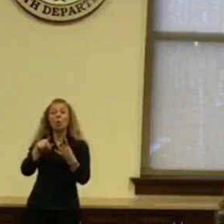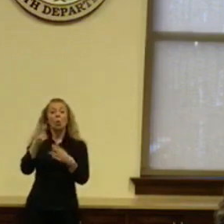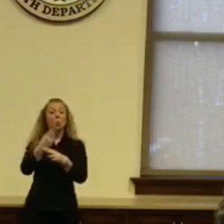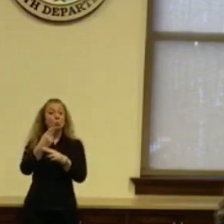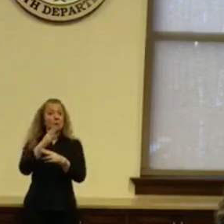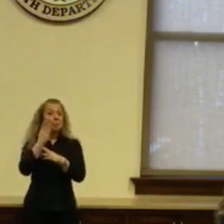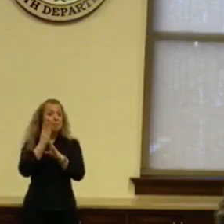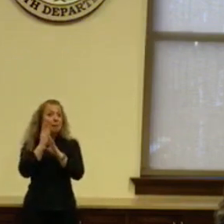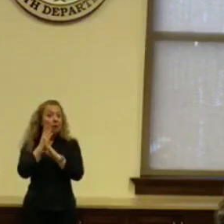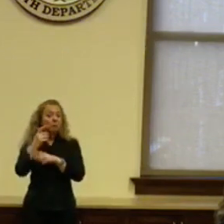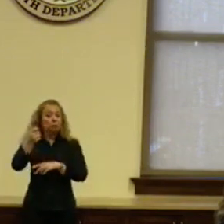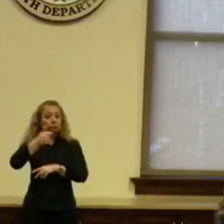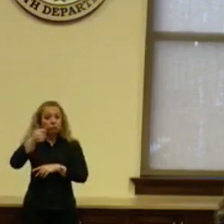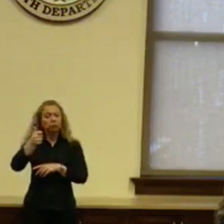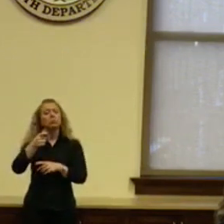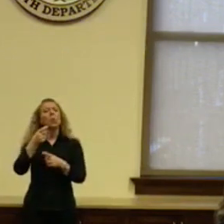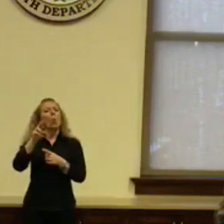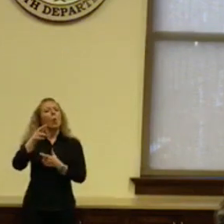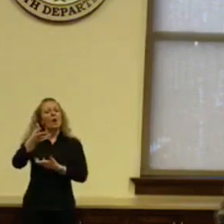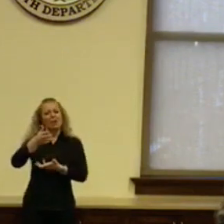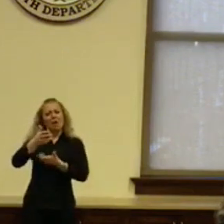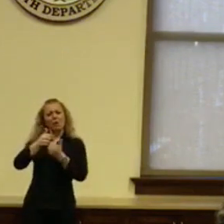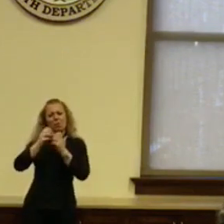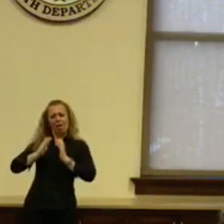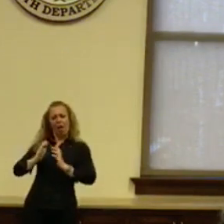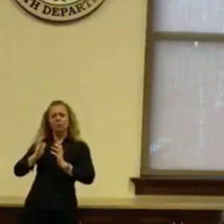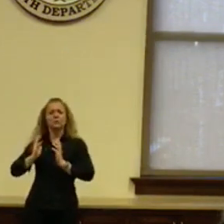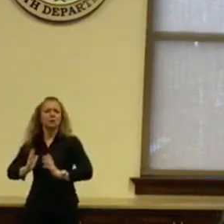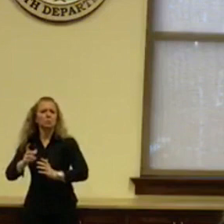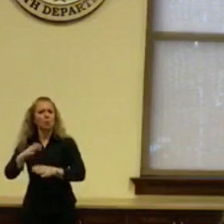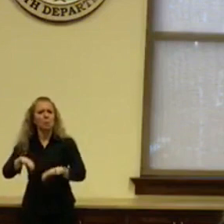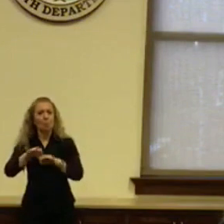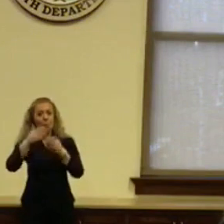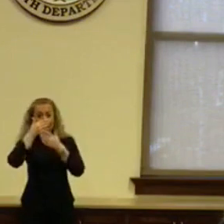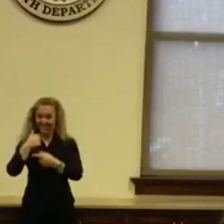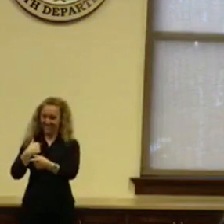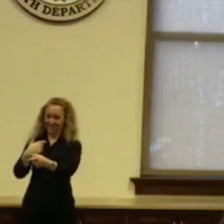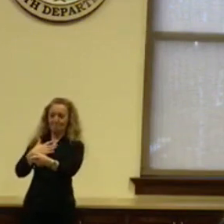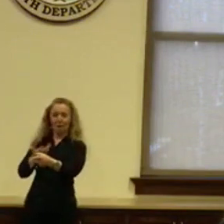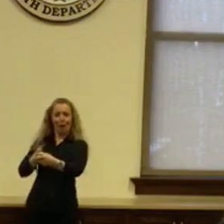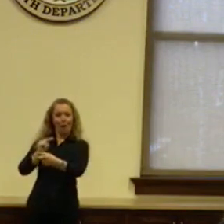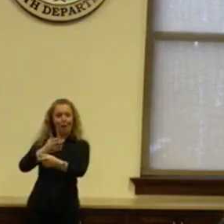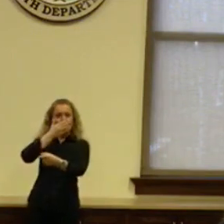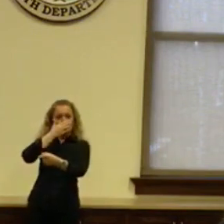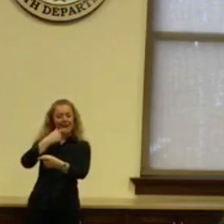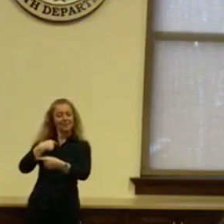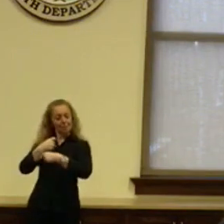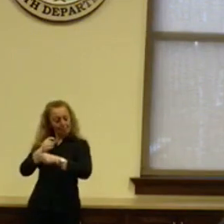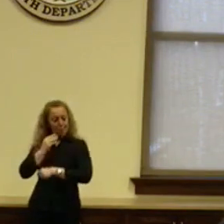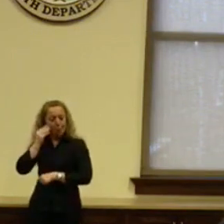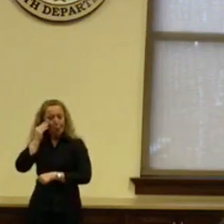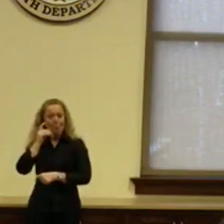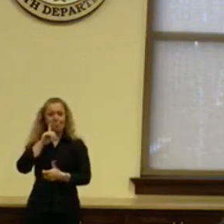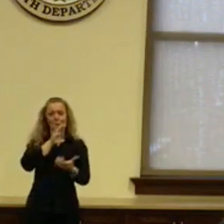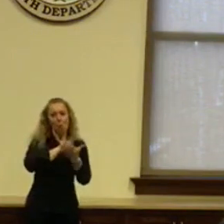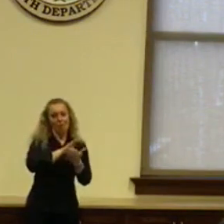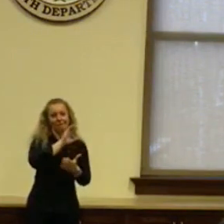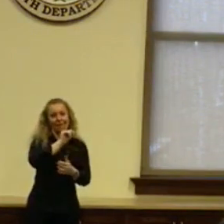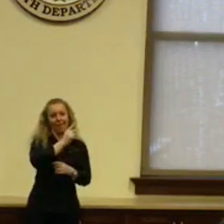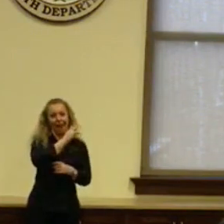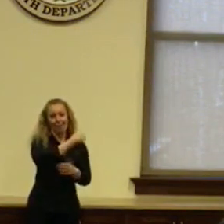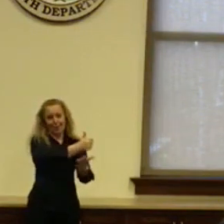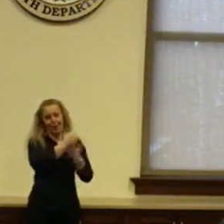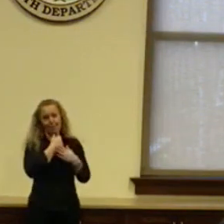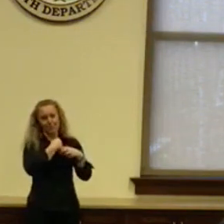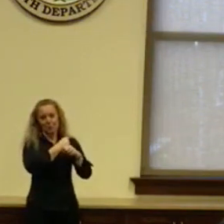interacting with customers and clients at essential businesses. I have my own mask that we made at home. My wife Kathy helped me make, and